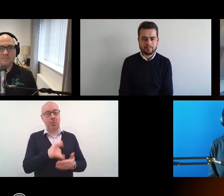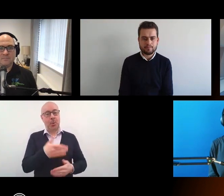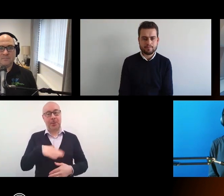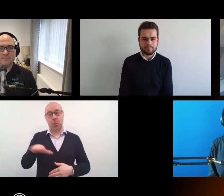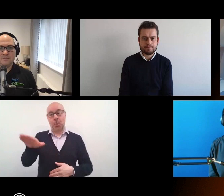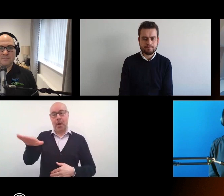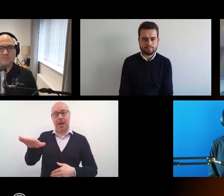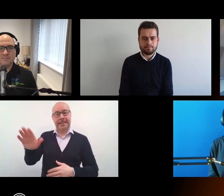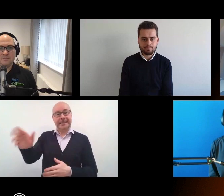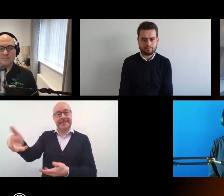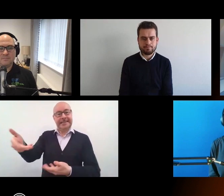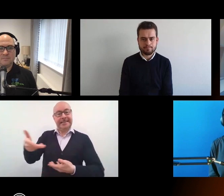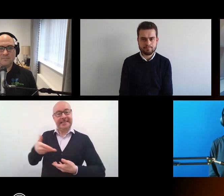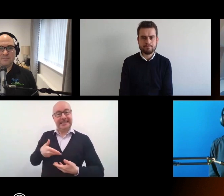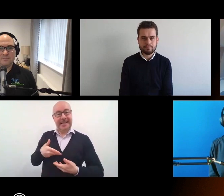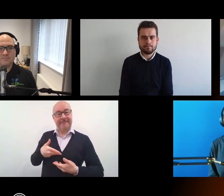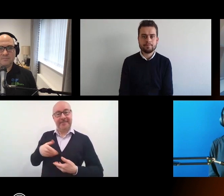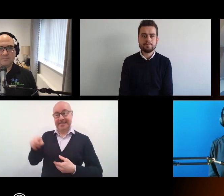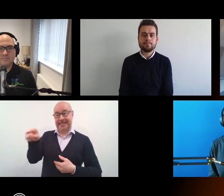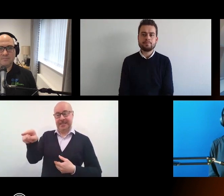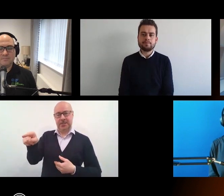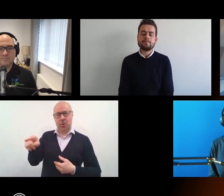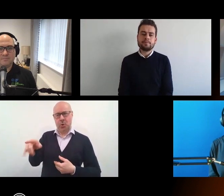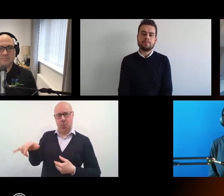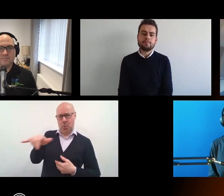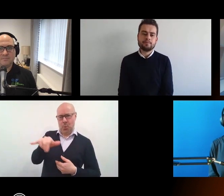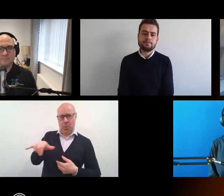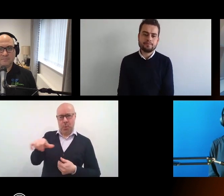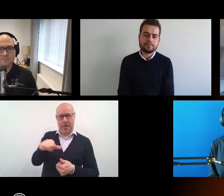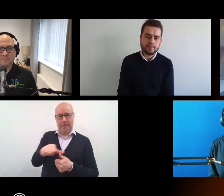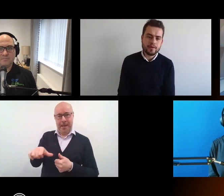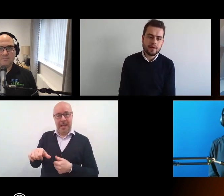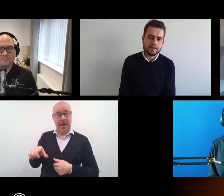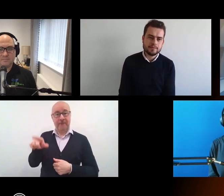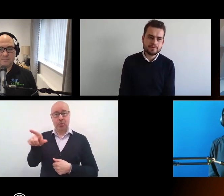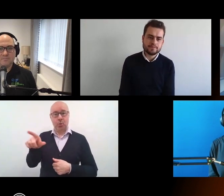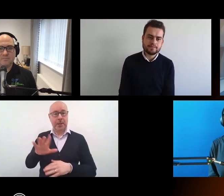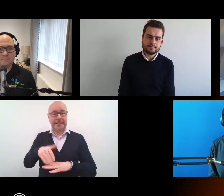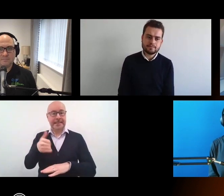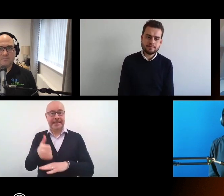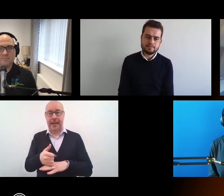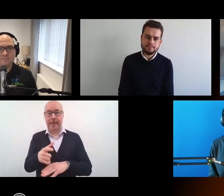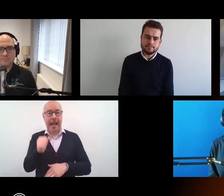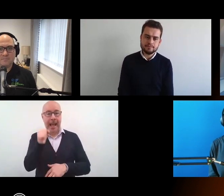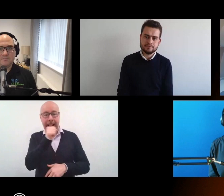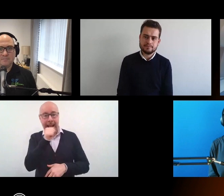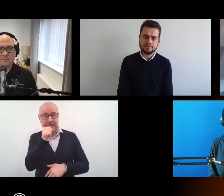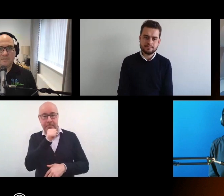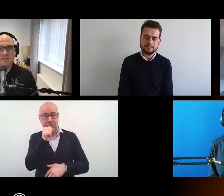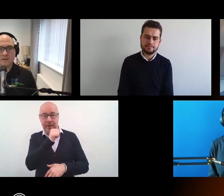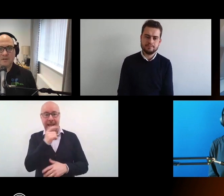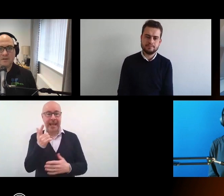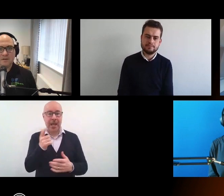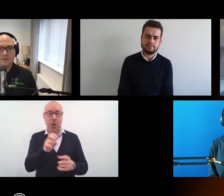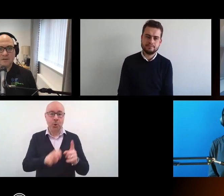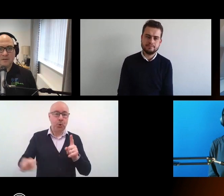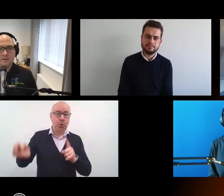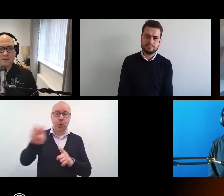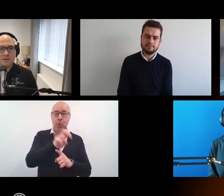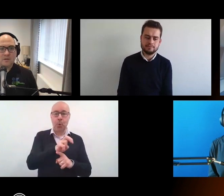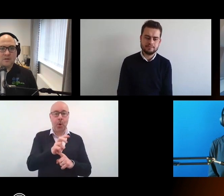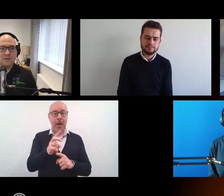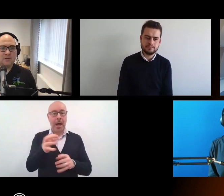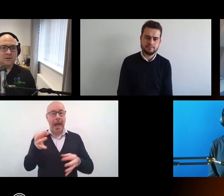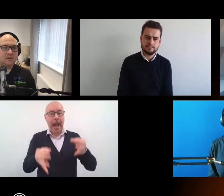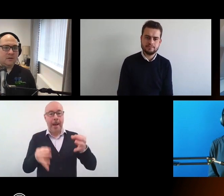that process. Because when you're putting on an arena tour, a Glastonbury, a political event,